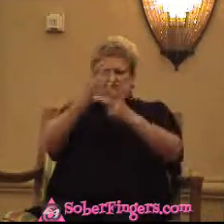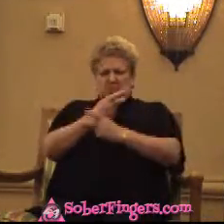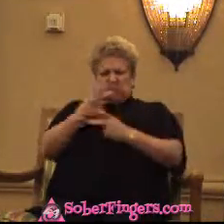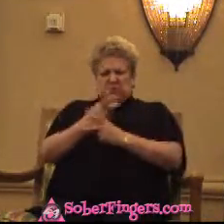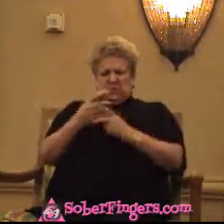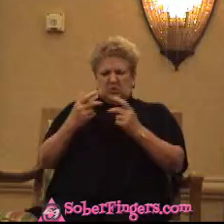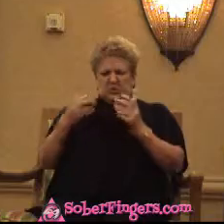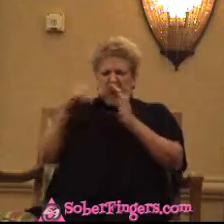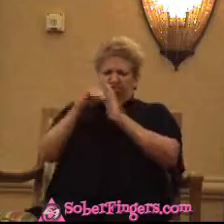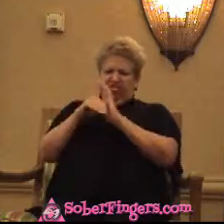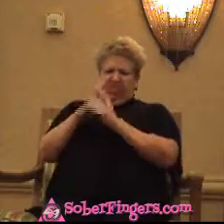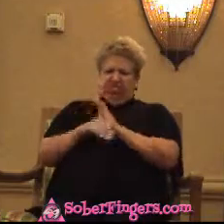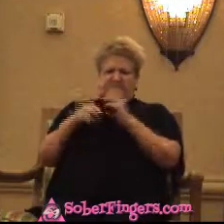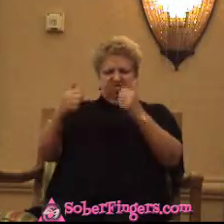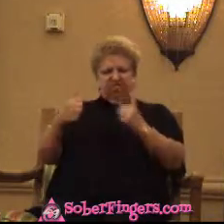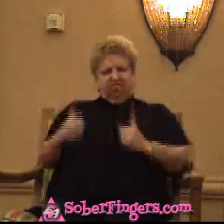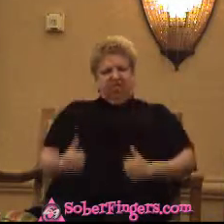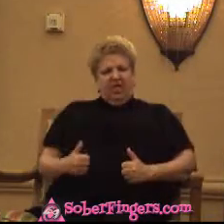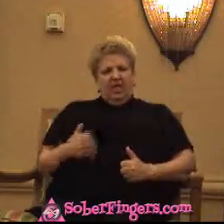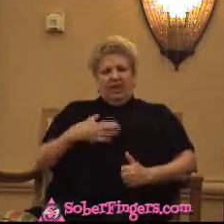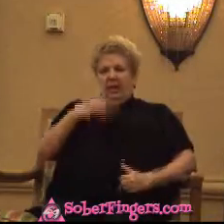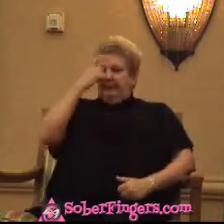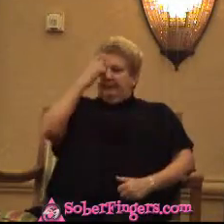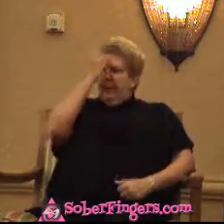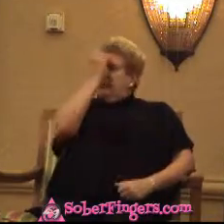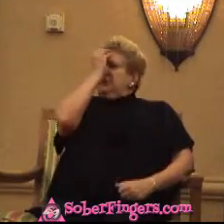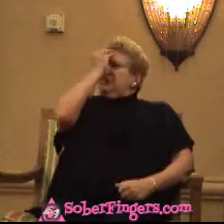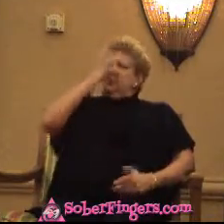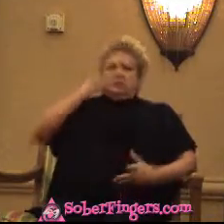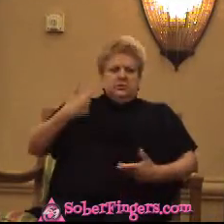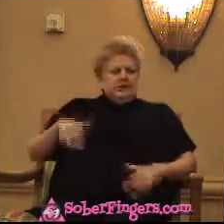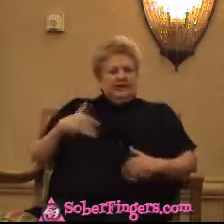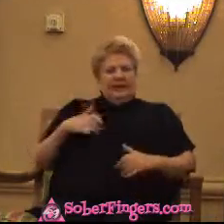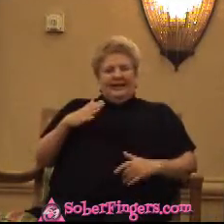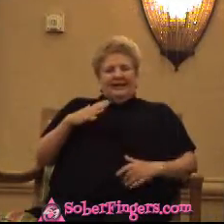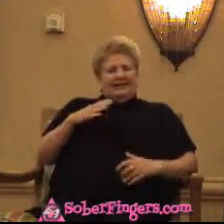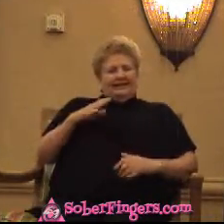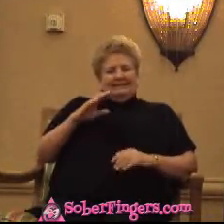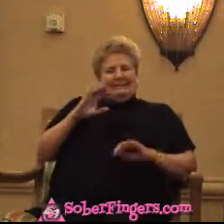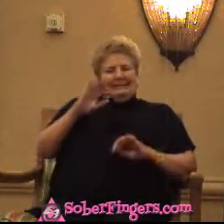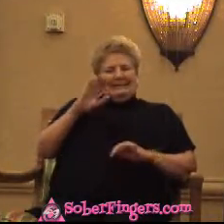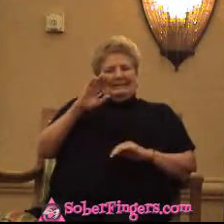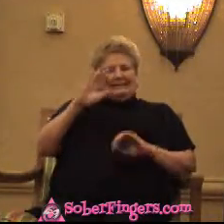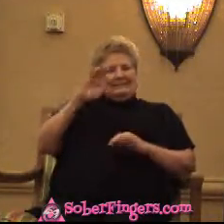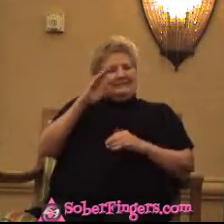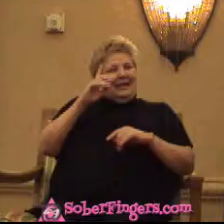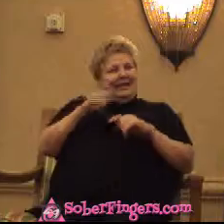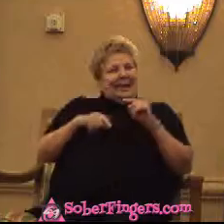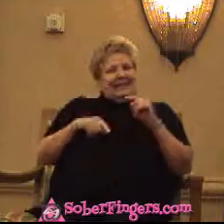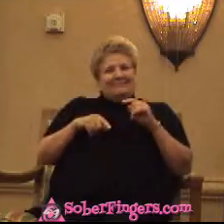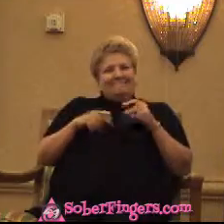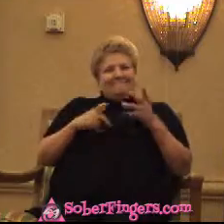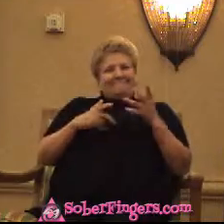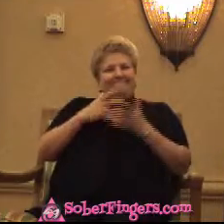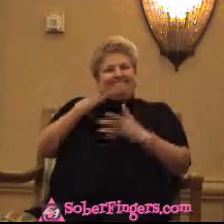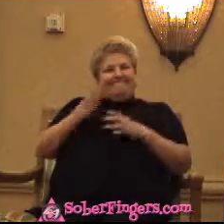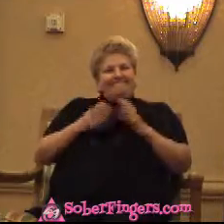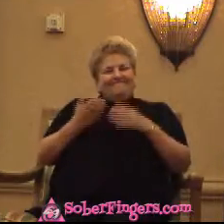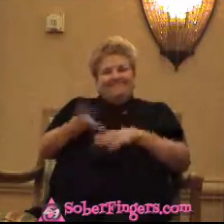is just doing tricks on me. I'm just, you know, I can't get my life and my act together. I mean, it's got one catastrophe after another.